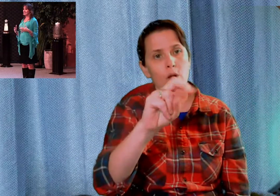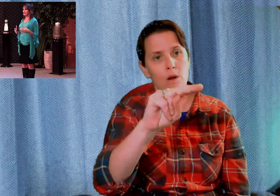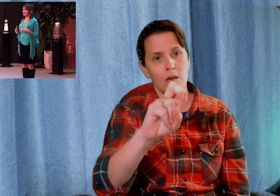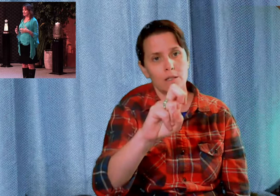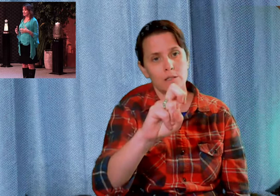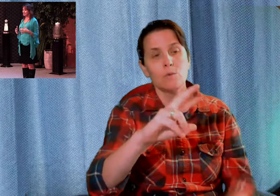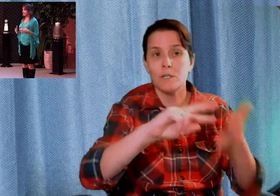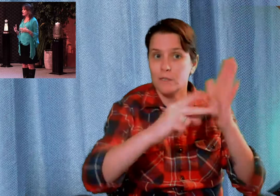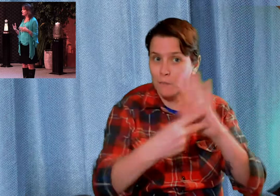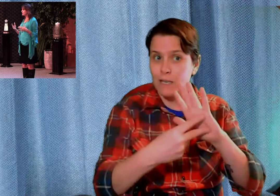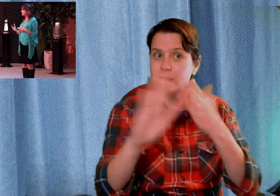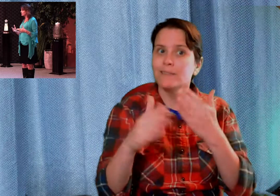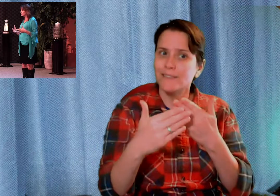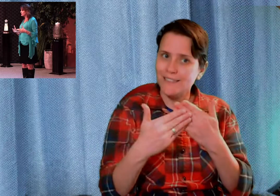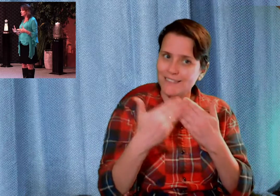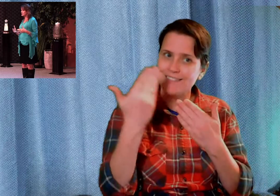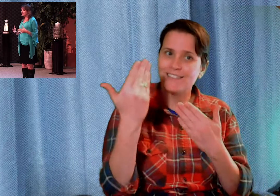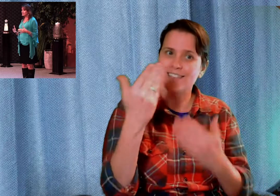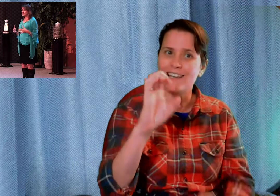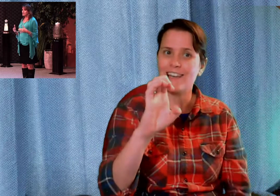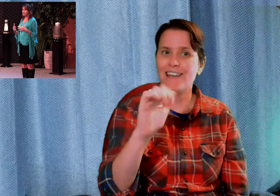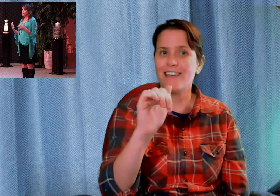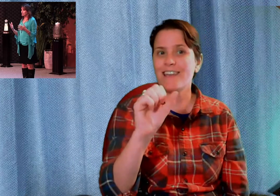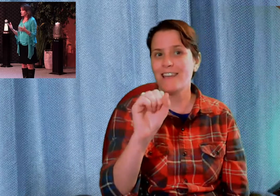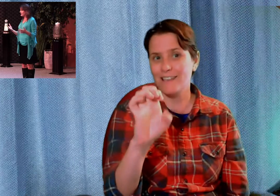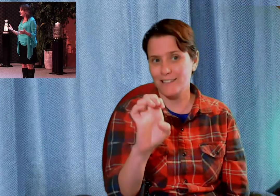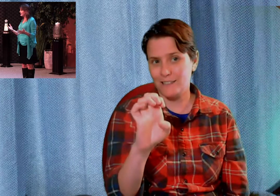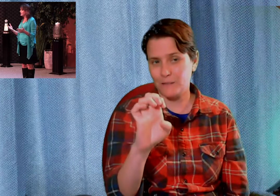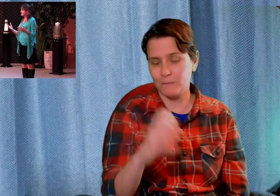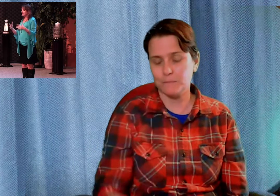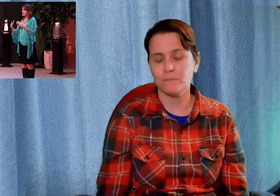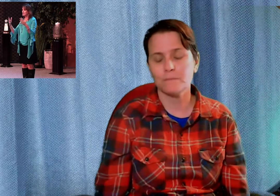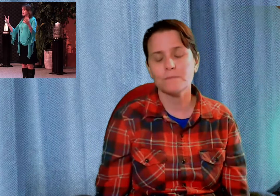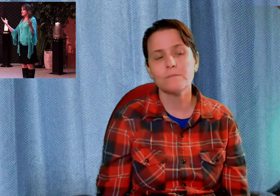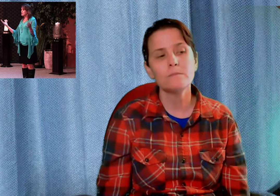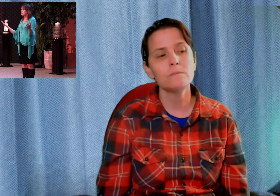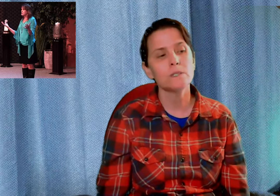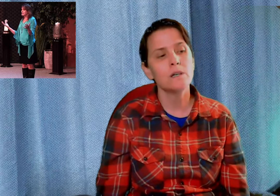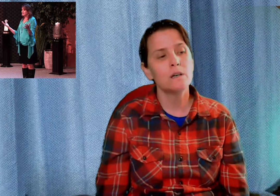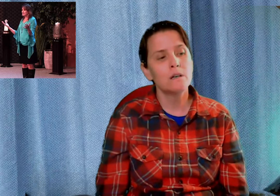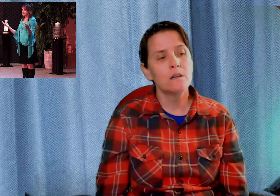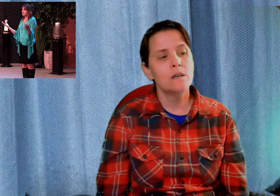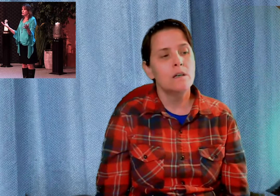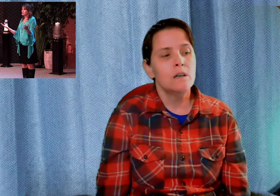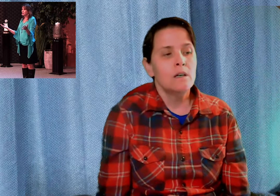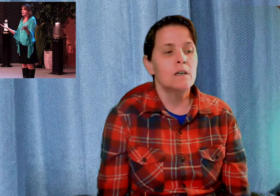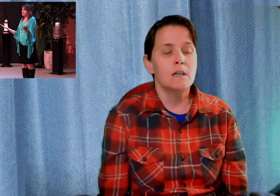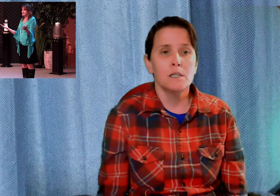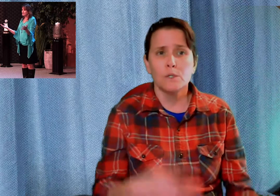the time, and you can do it over time in minutes